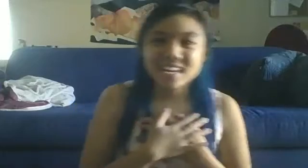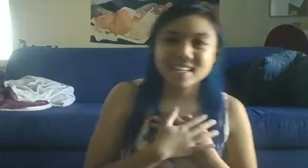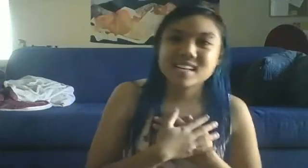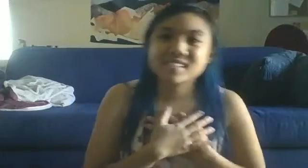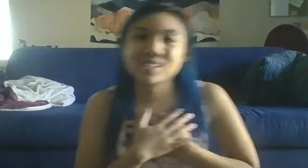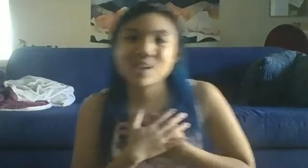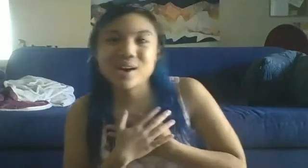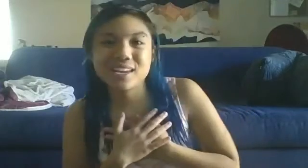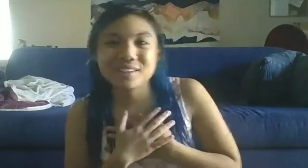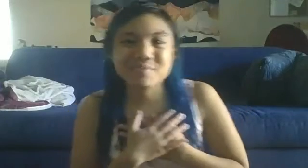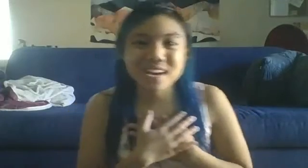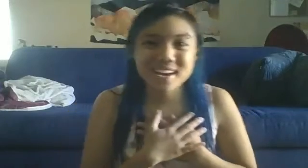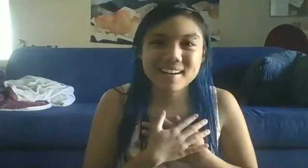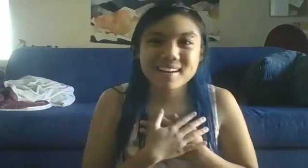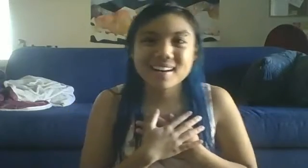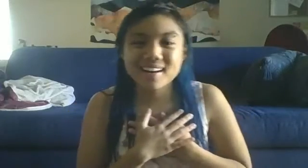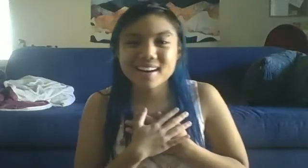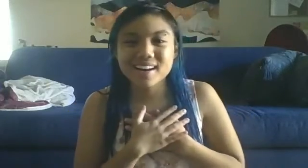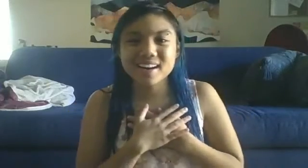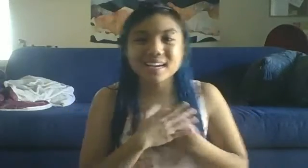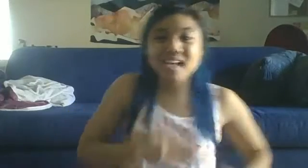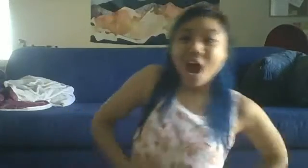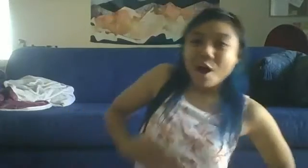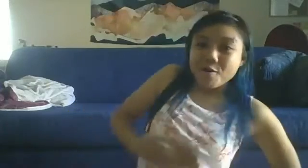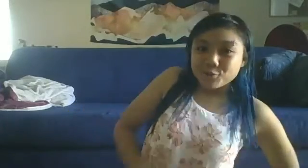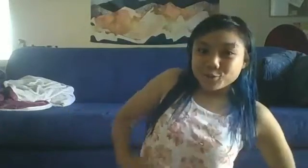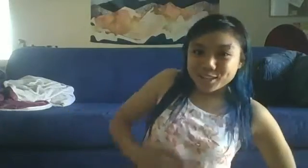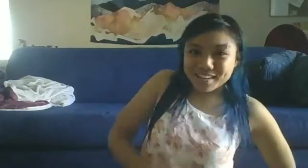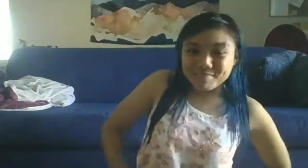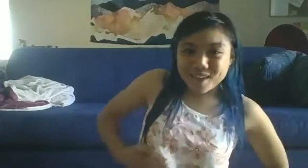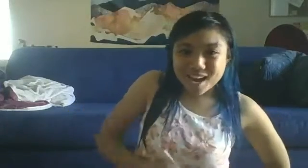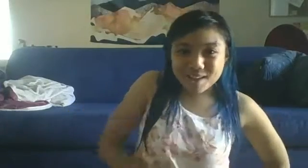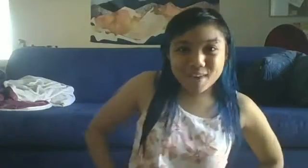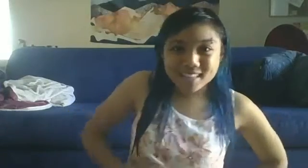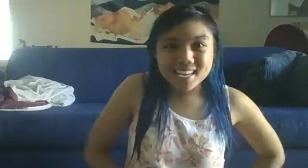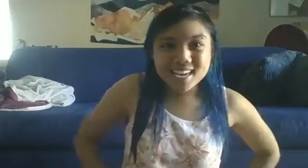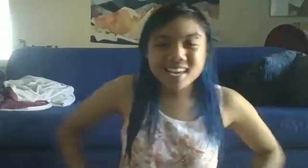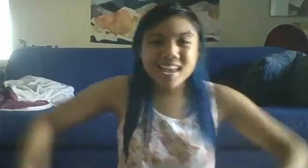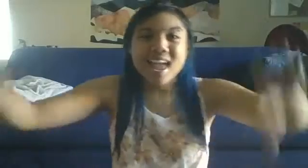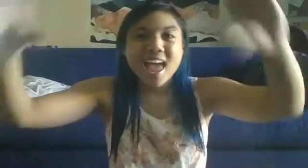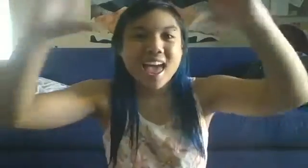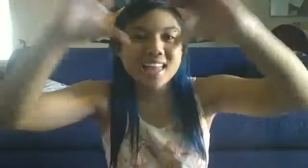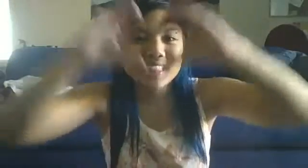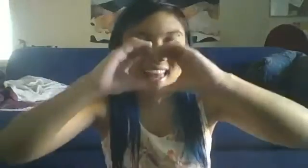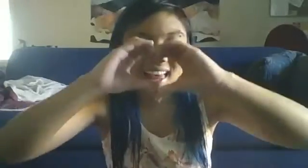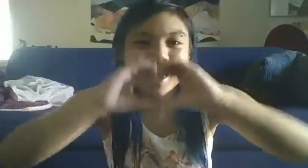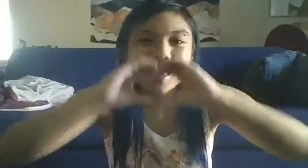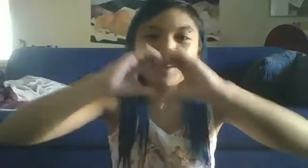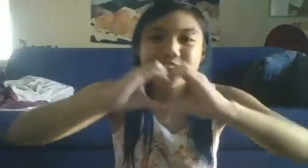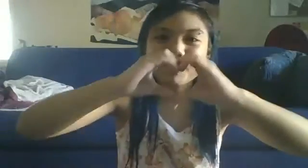a song in my heart, food in my belly, and love in